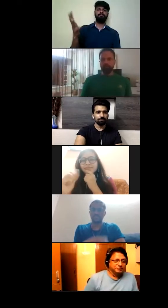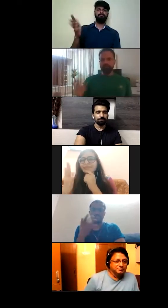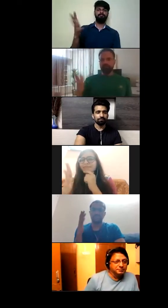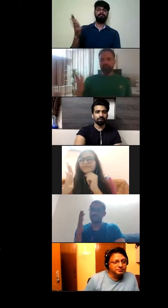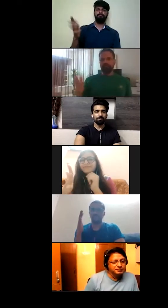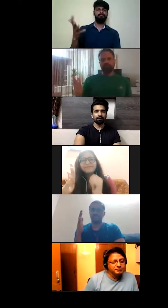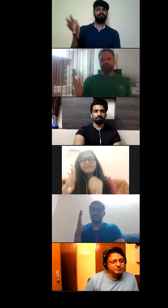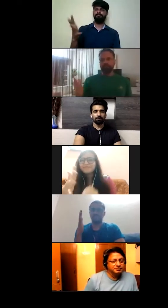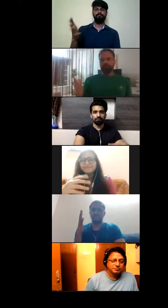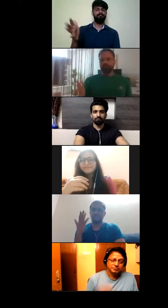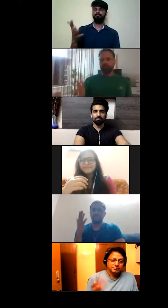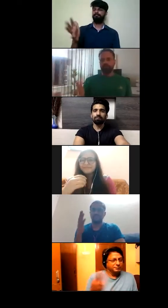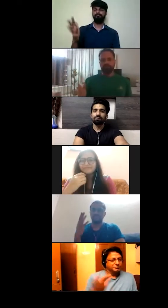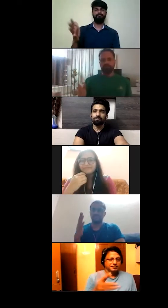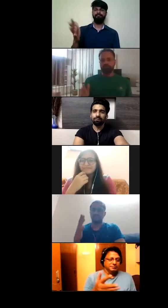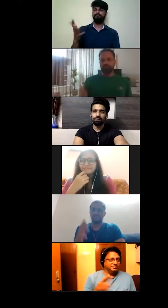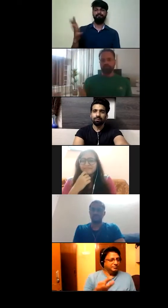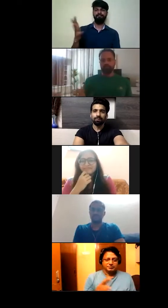No.